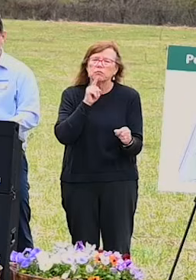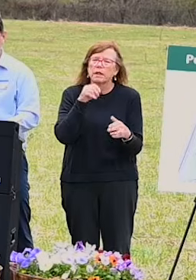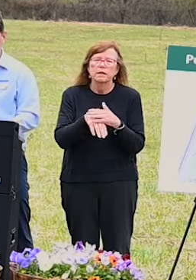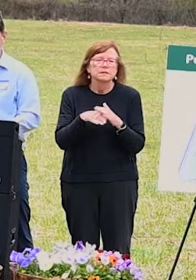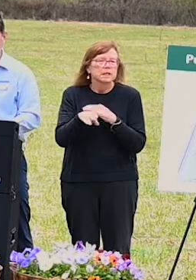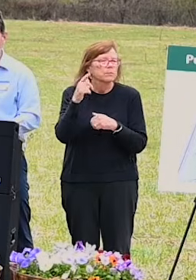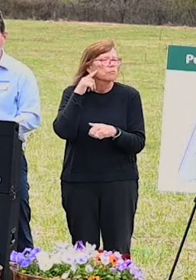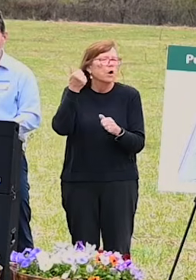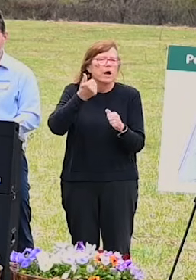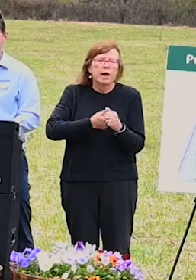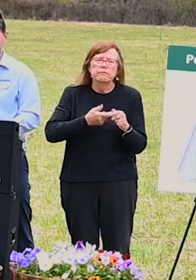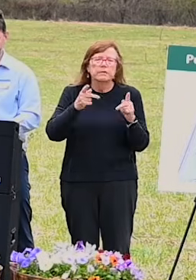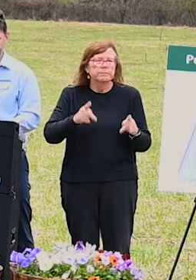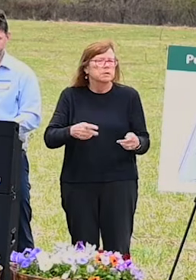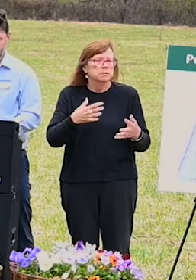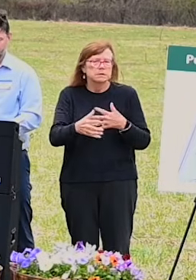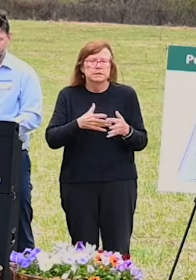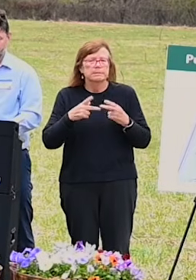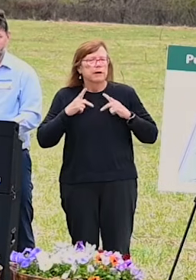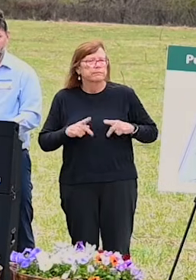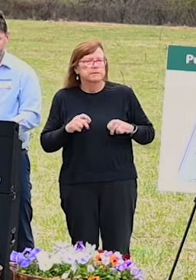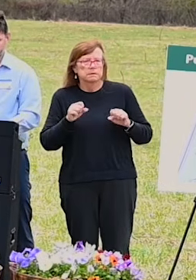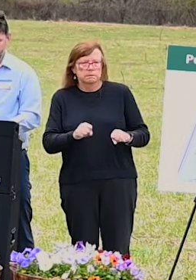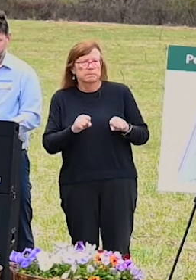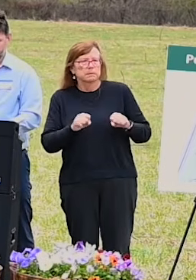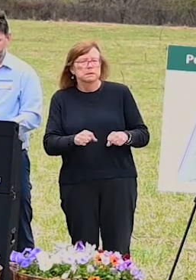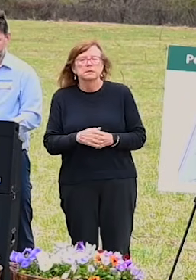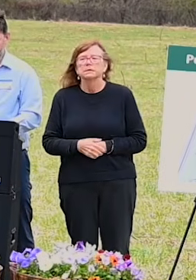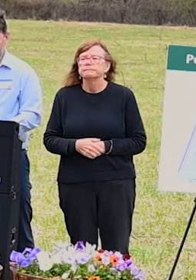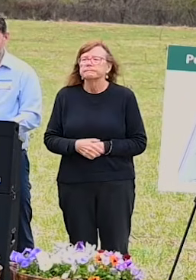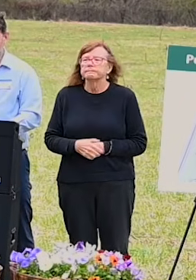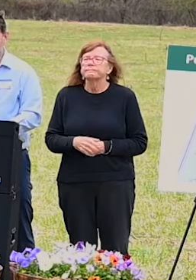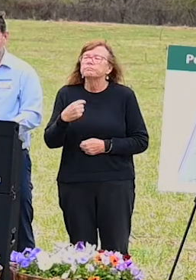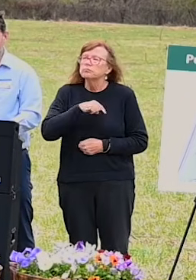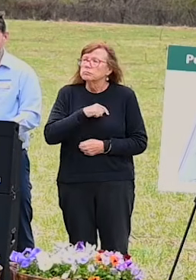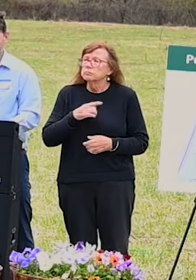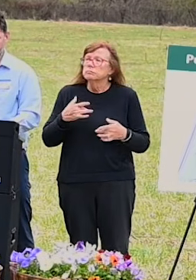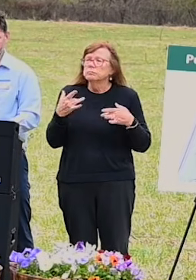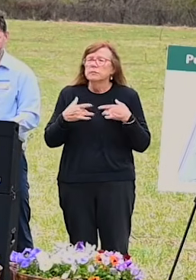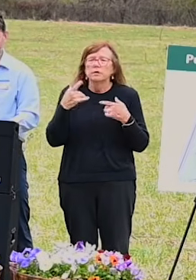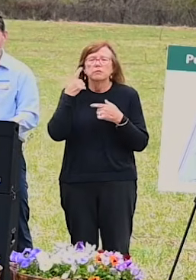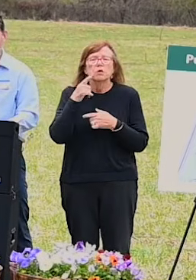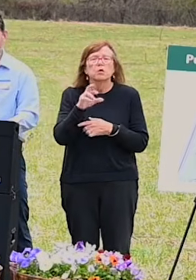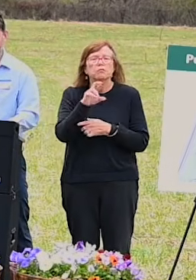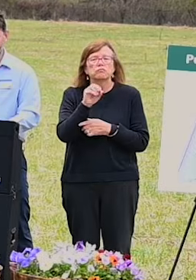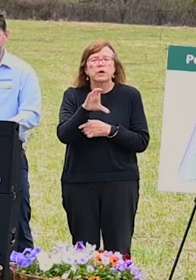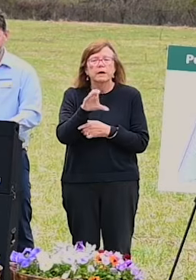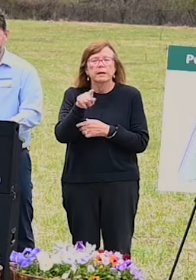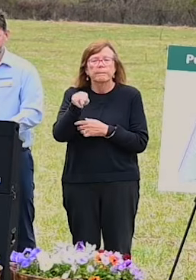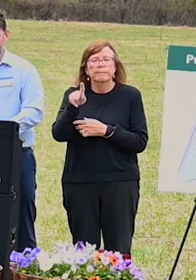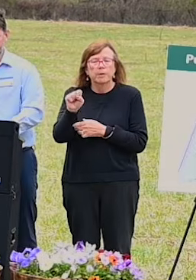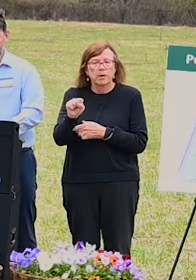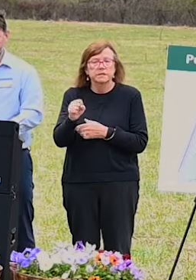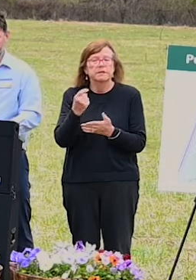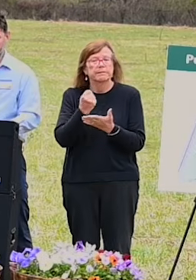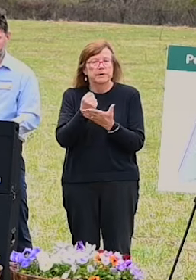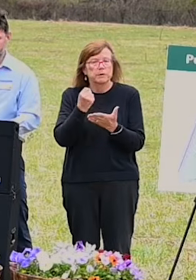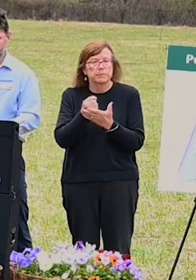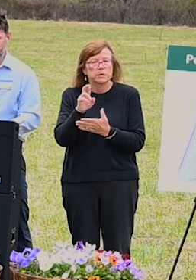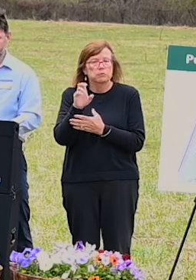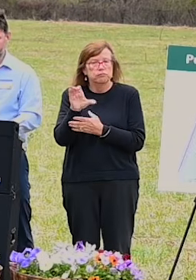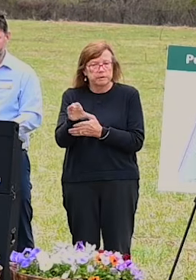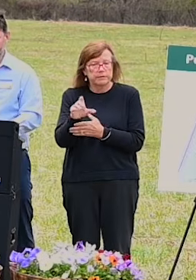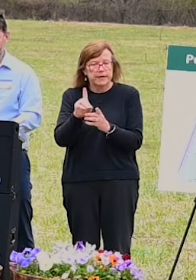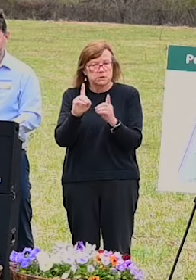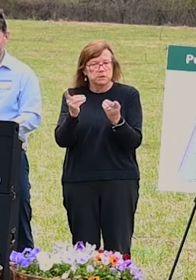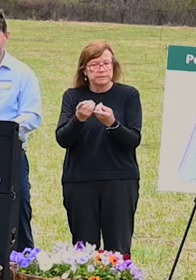resident, regardless of physical ability. We're also excited for the Department of Recreation and Parks Therapeutic Recreation Division